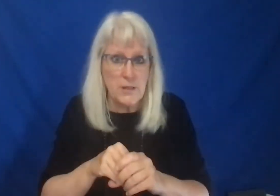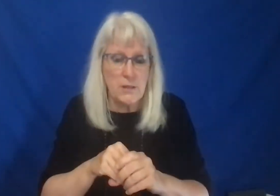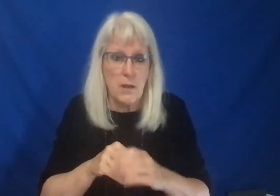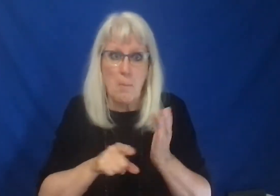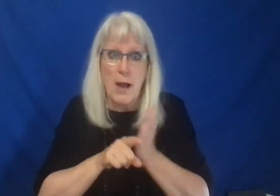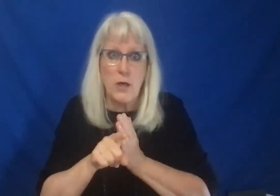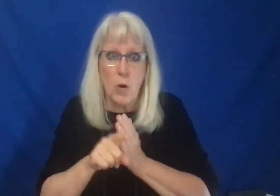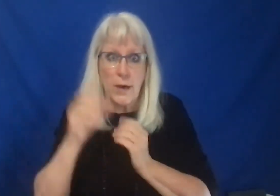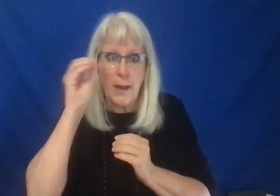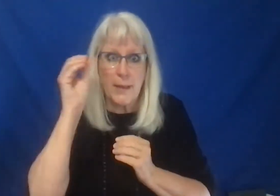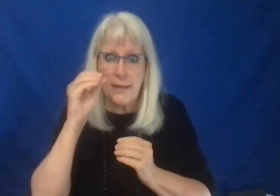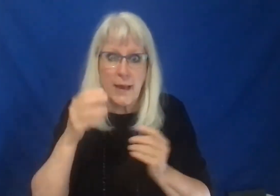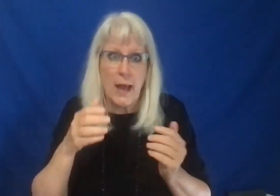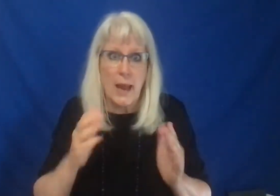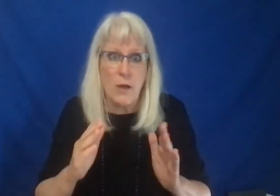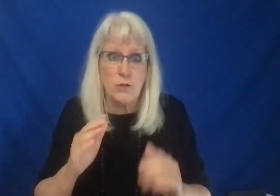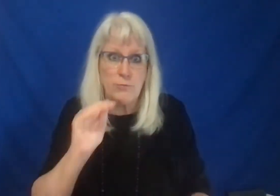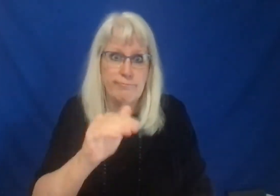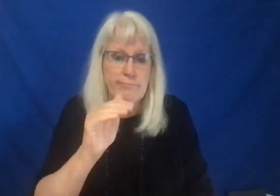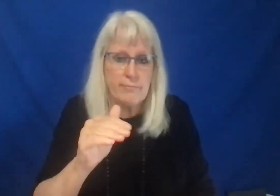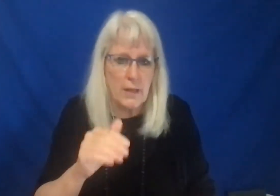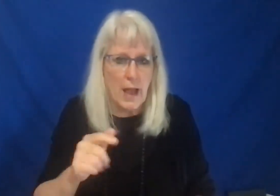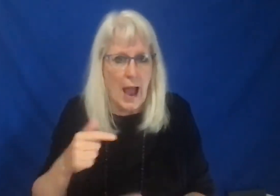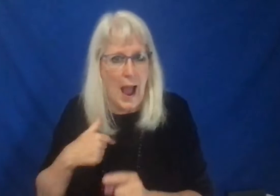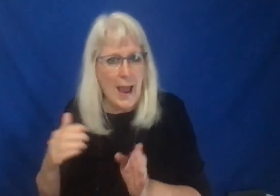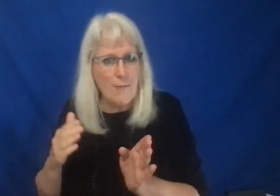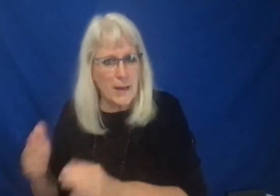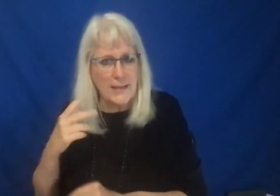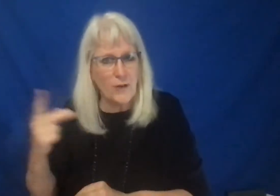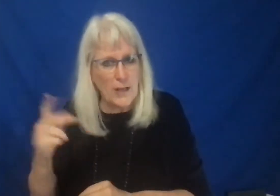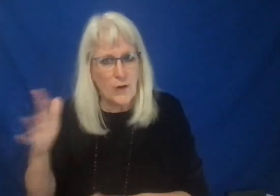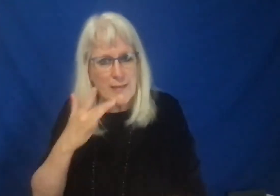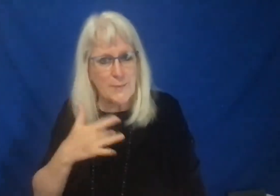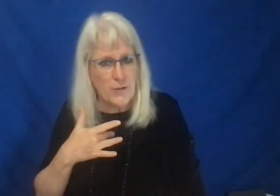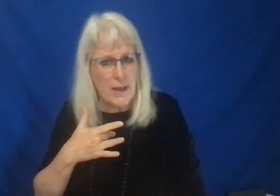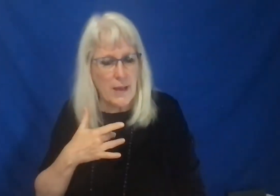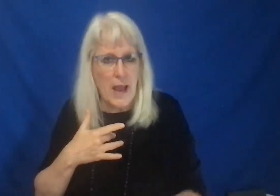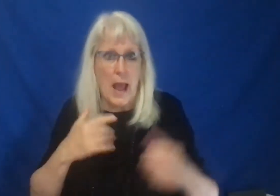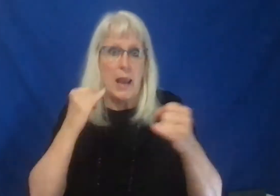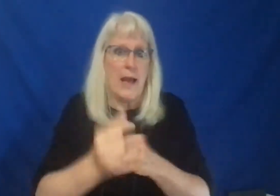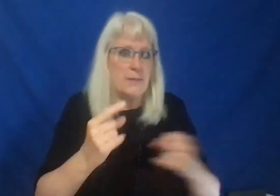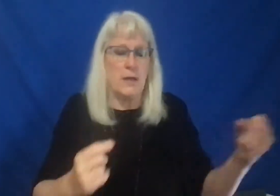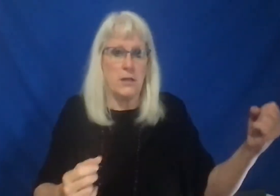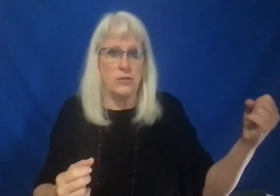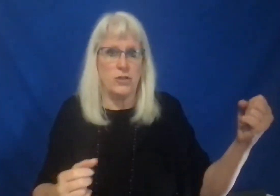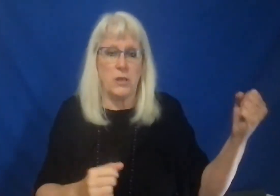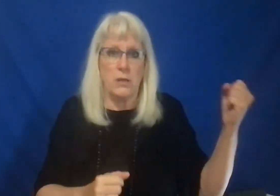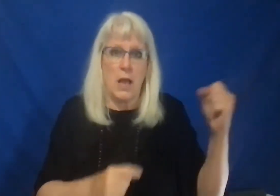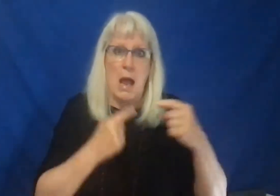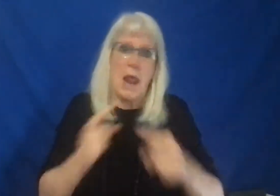heard? Because I had plans for us on his birthday and all of this was just sprung on me. And my husband was like, oh, that's great.